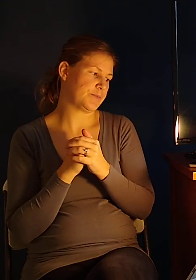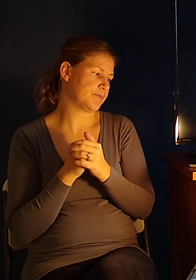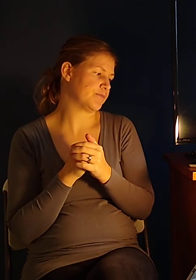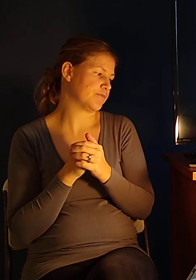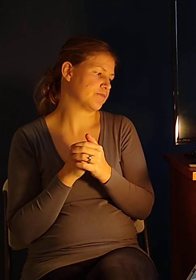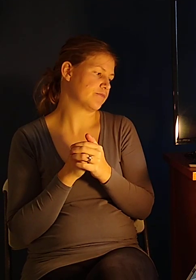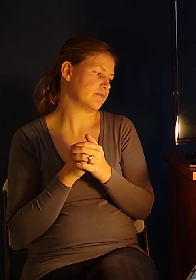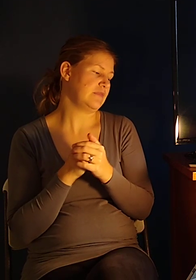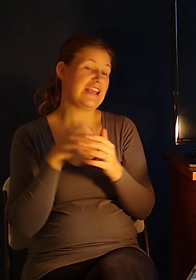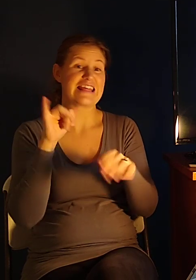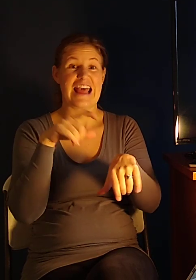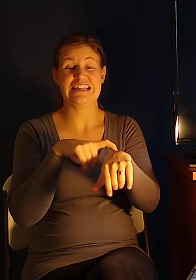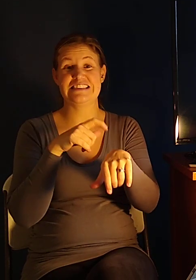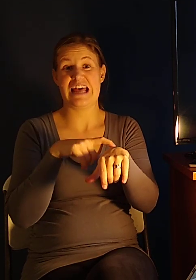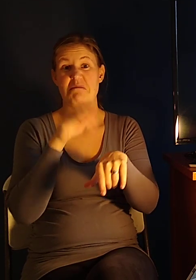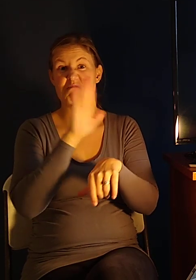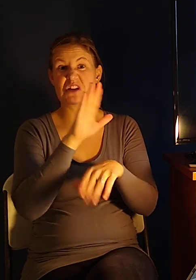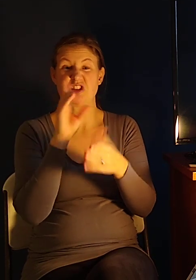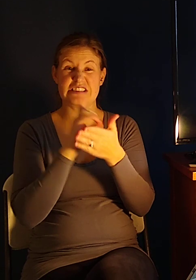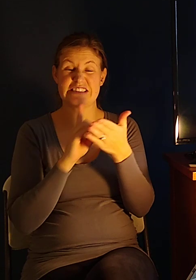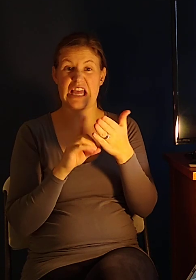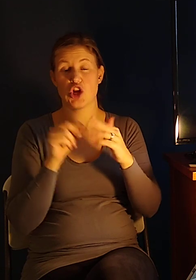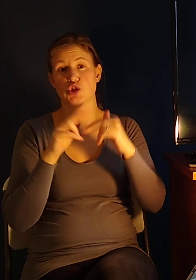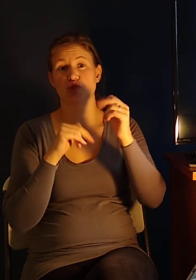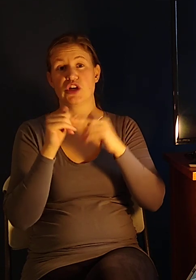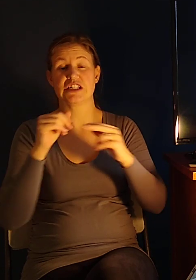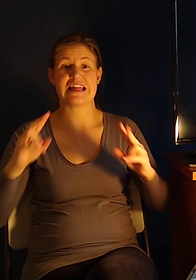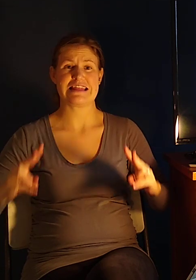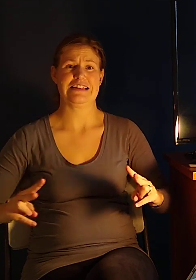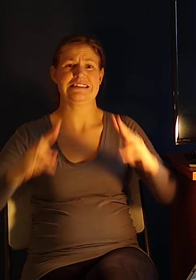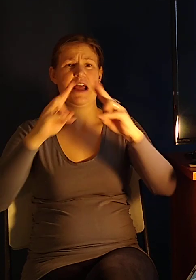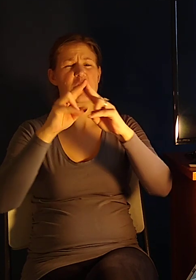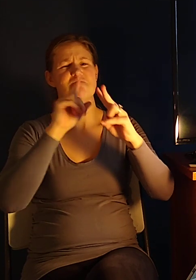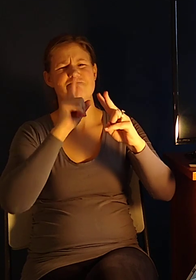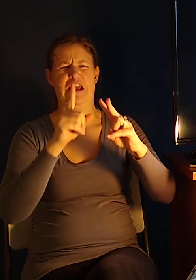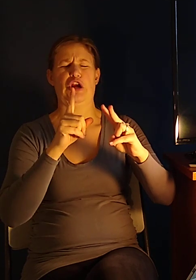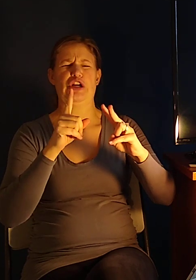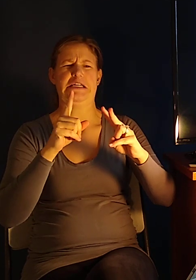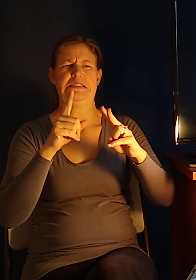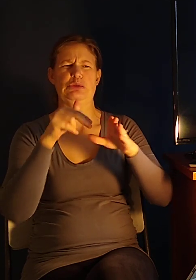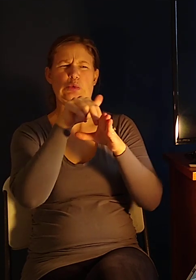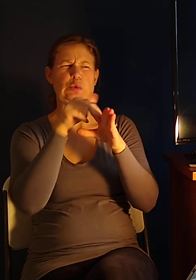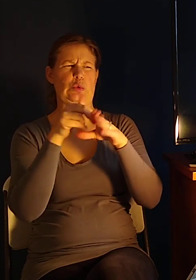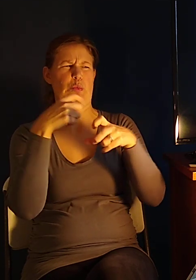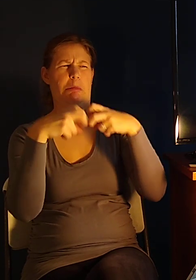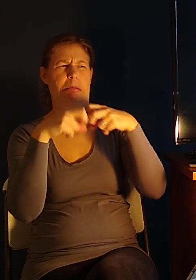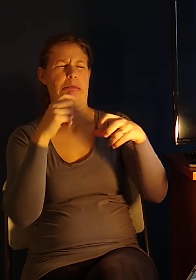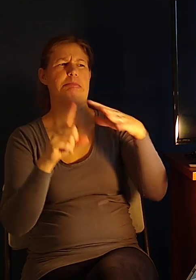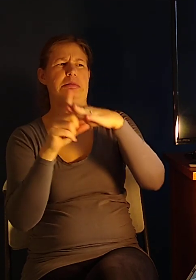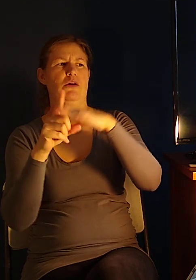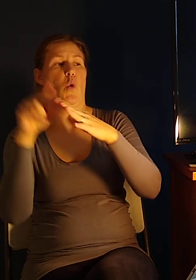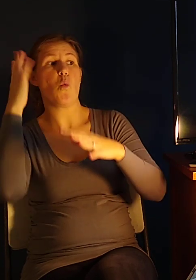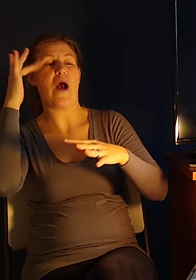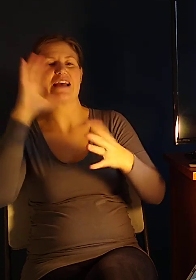At the time of its design and construction, the tower was highly controversial because of its disruption of the